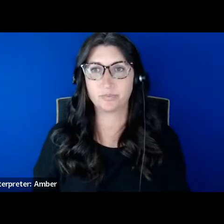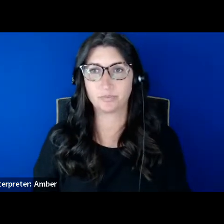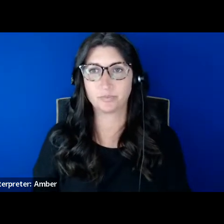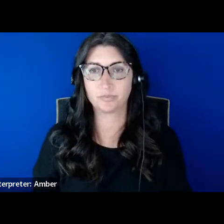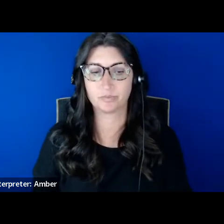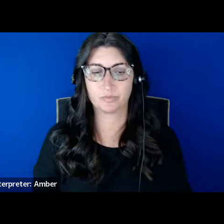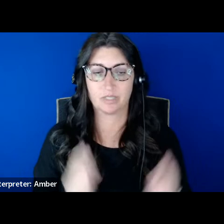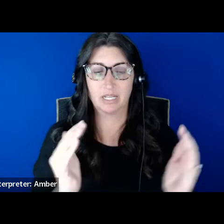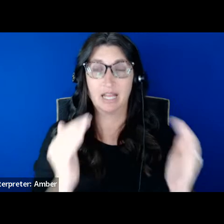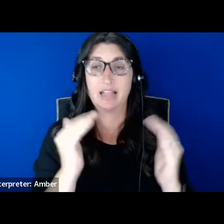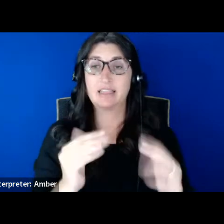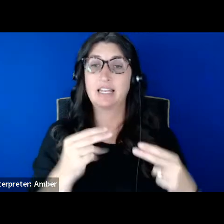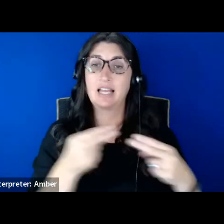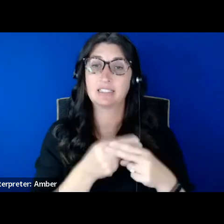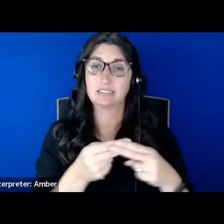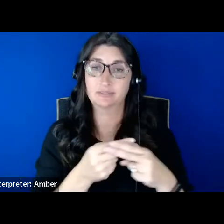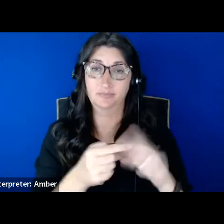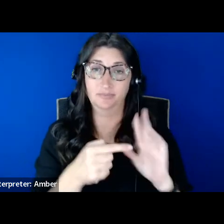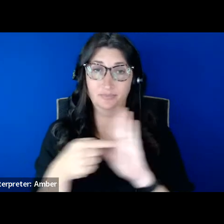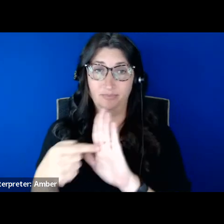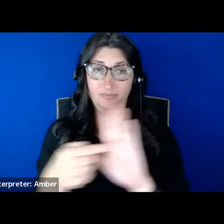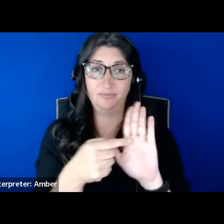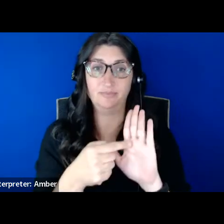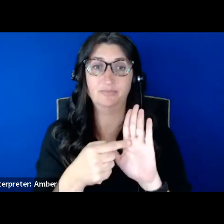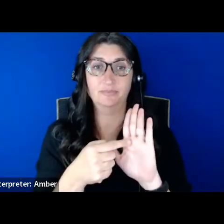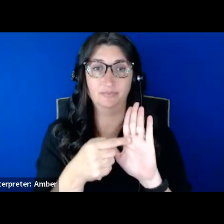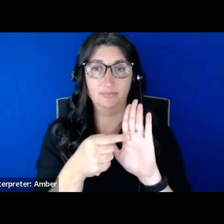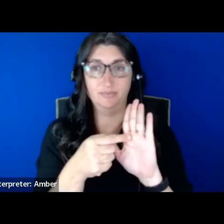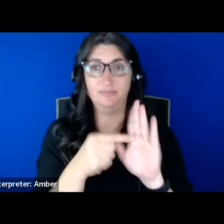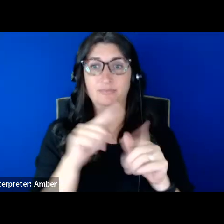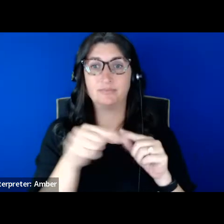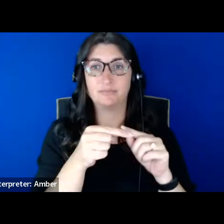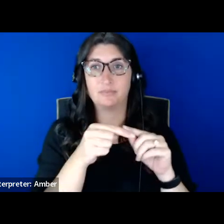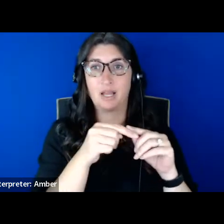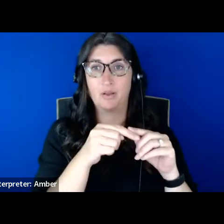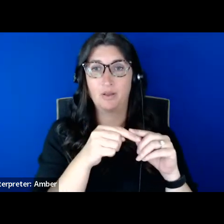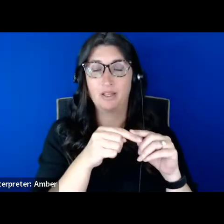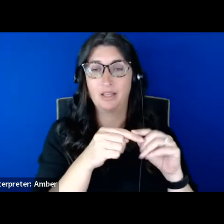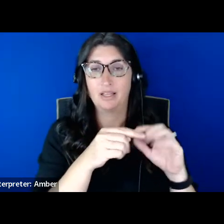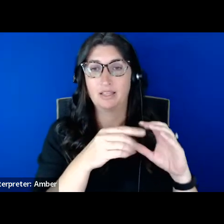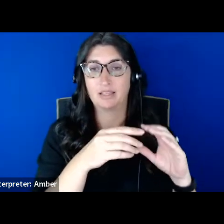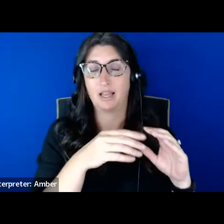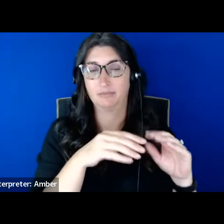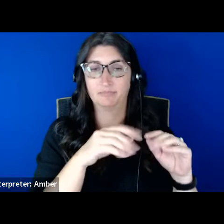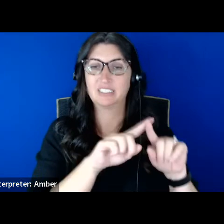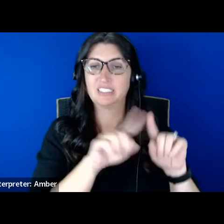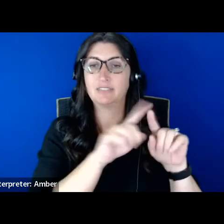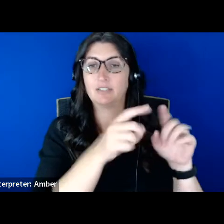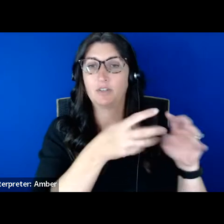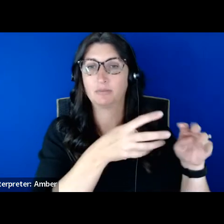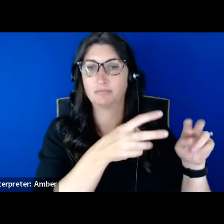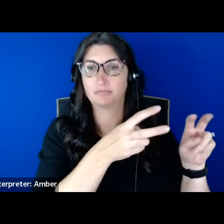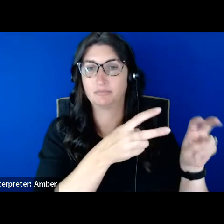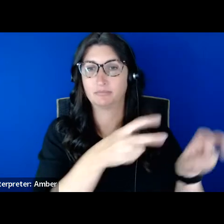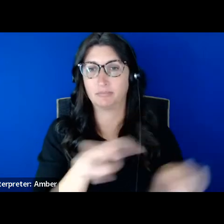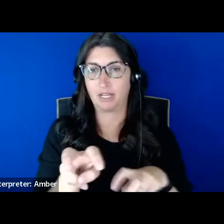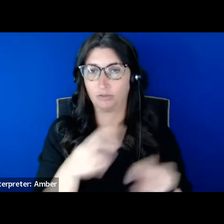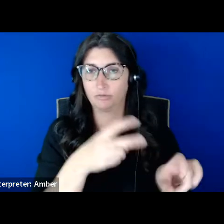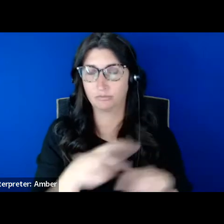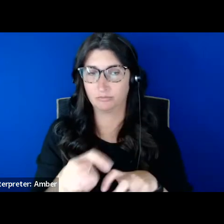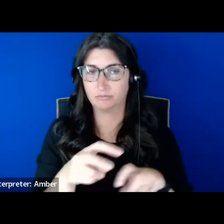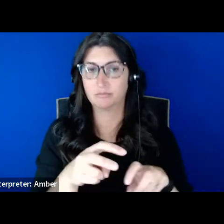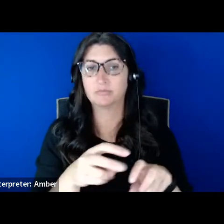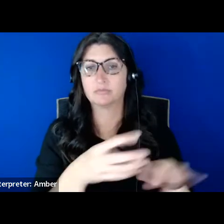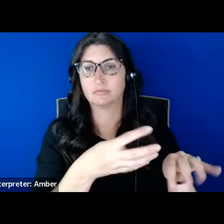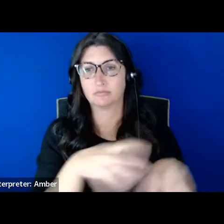The next slide I will show you is a slide about the migration, just to kind of show you the migration of the people from one